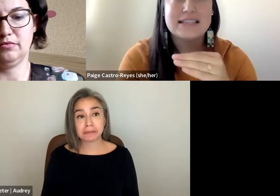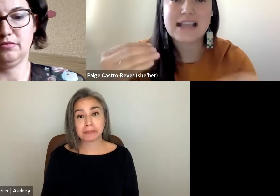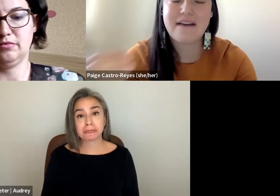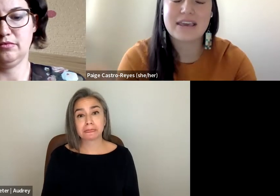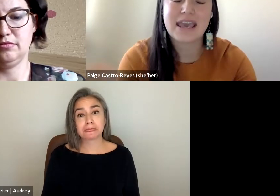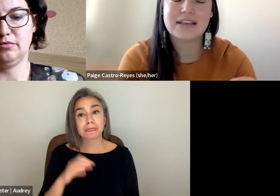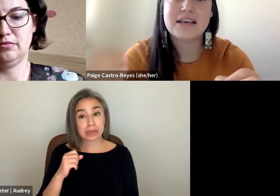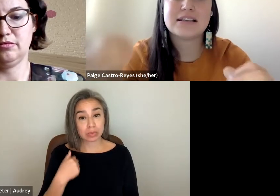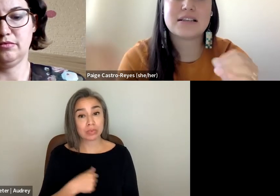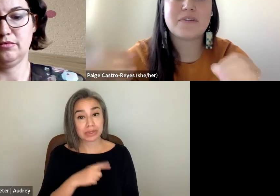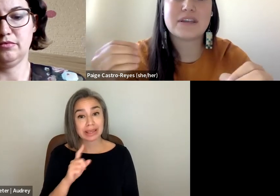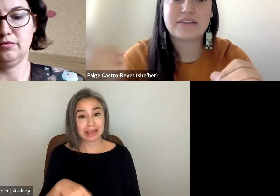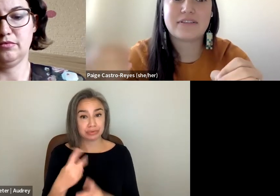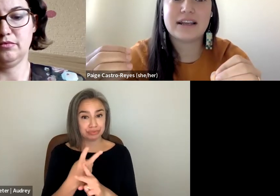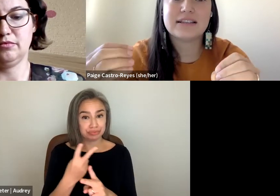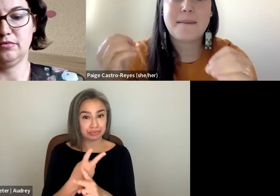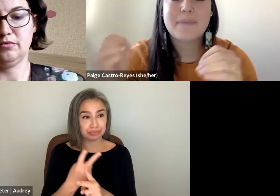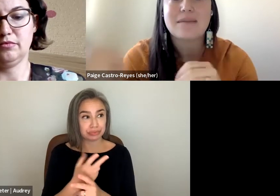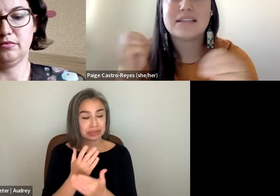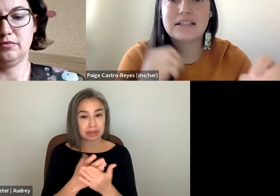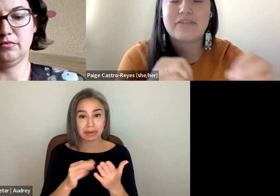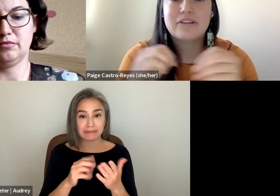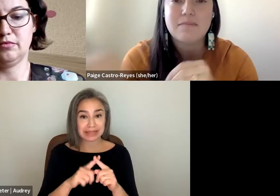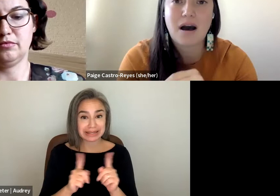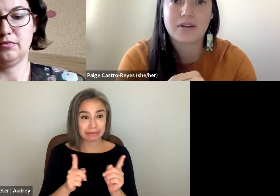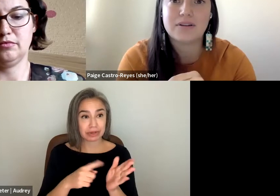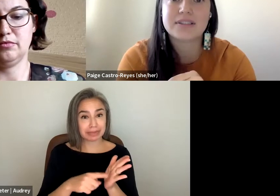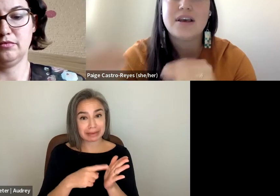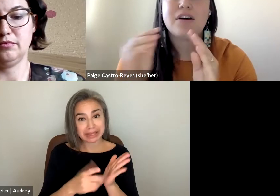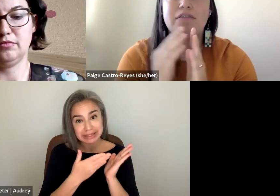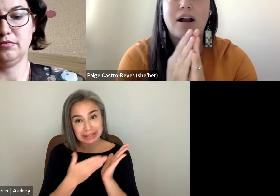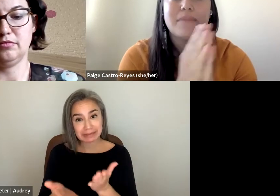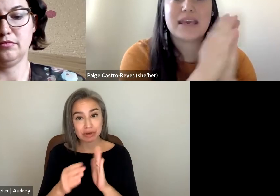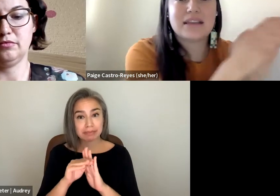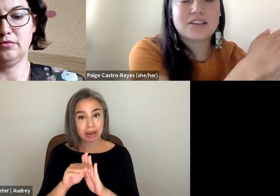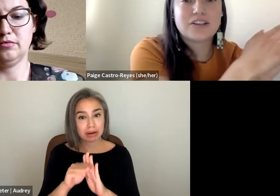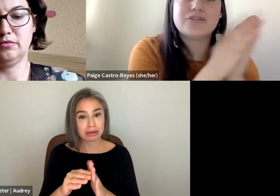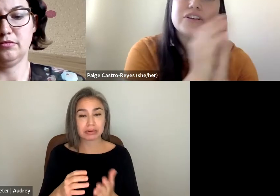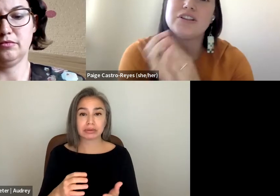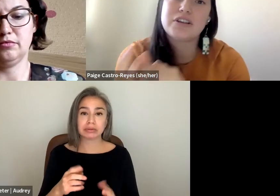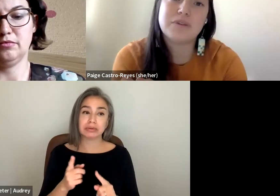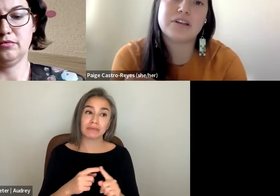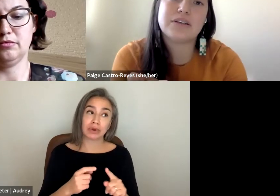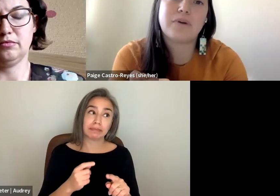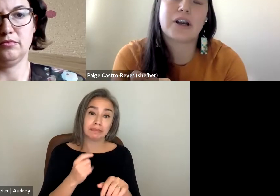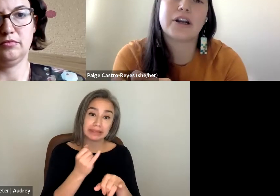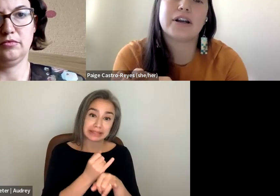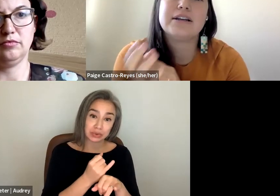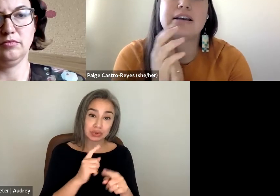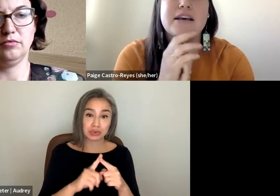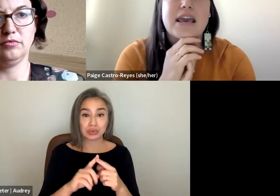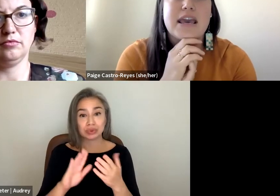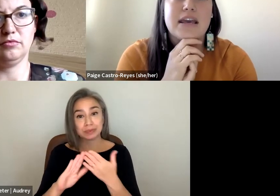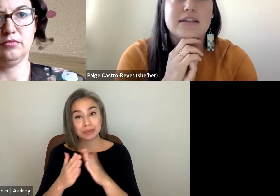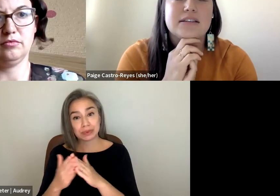we've had to navigate some of the different payment delivery models from institution to community